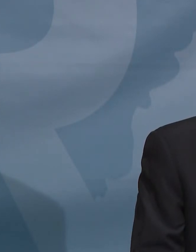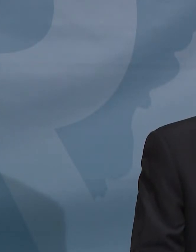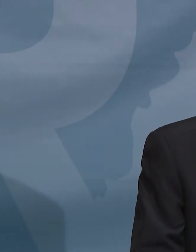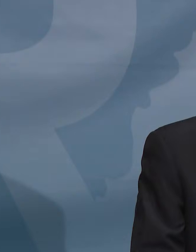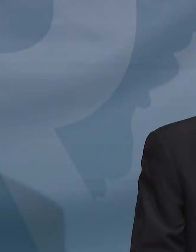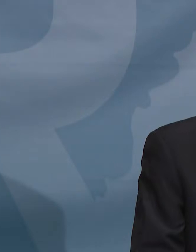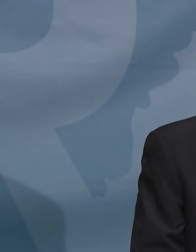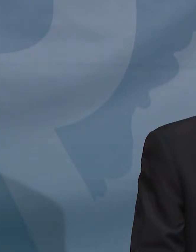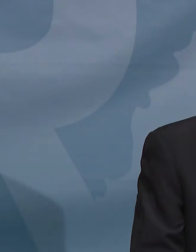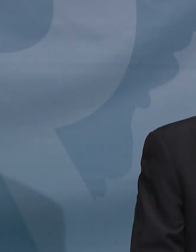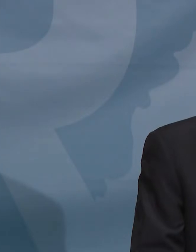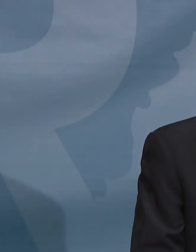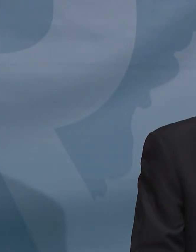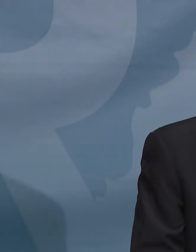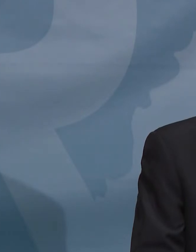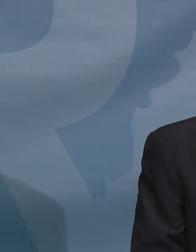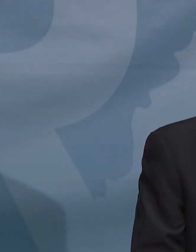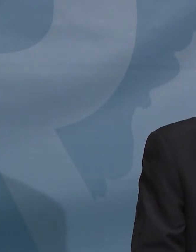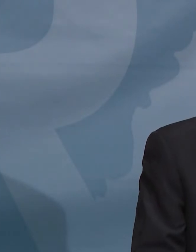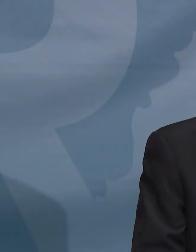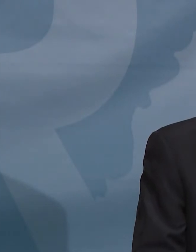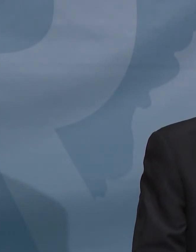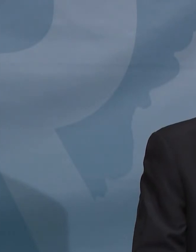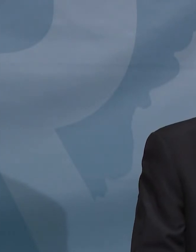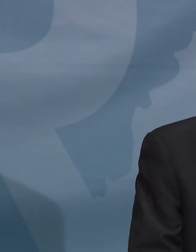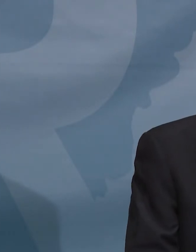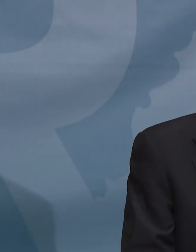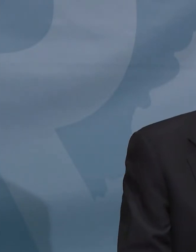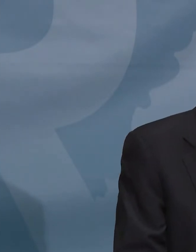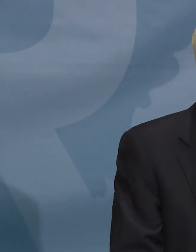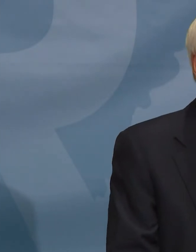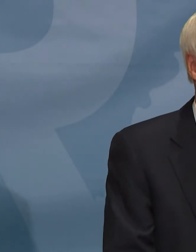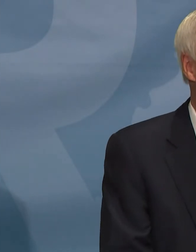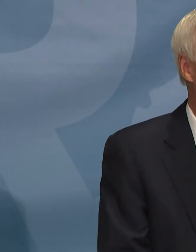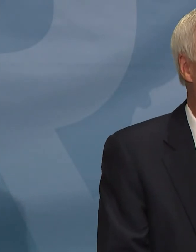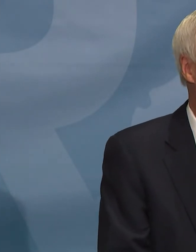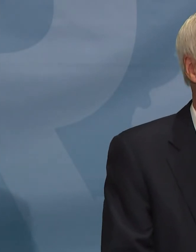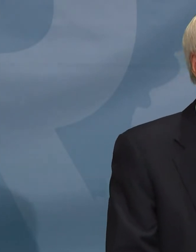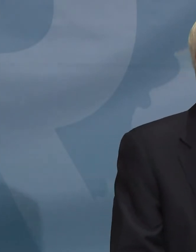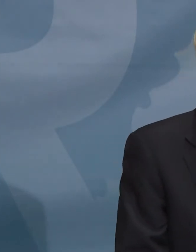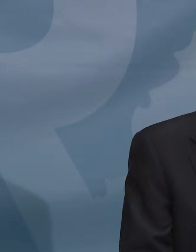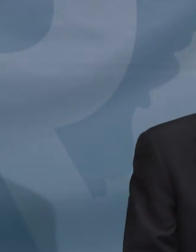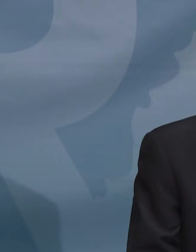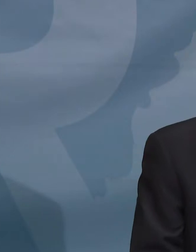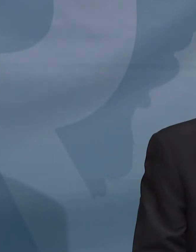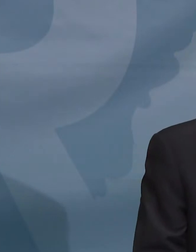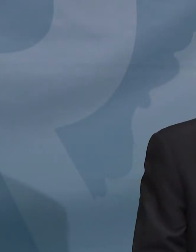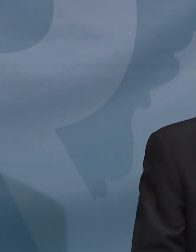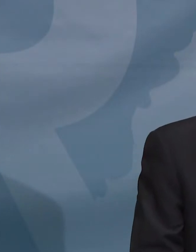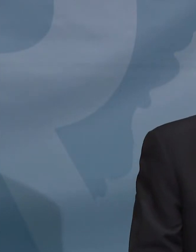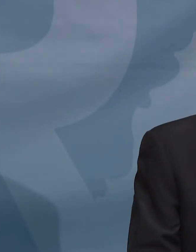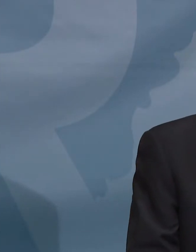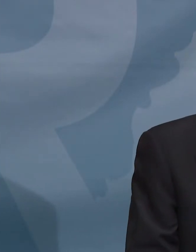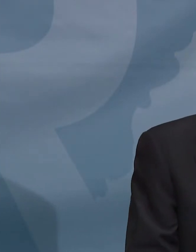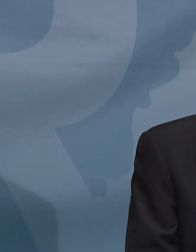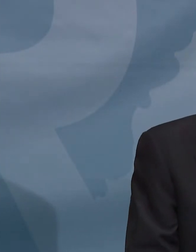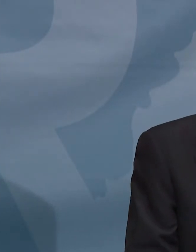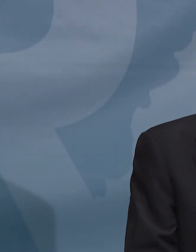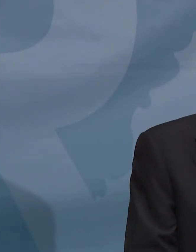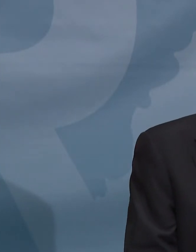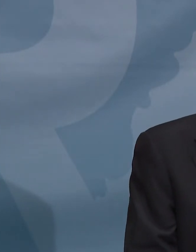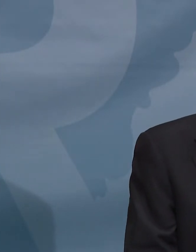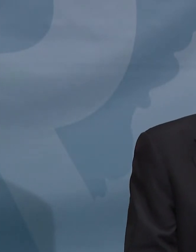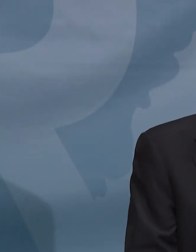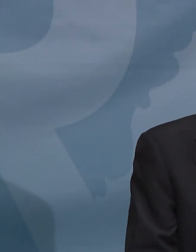of refuge. Arkansas would certainly stand in the gap there and say we want to do our part and fulfill